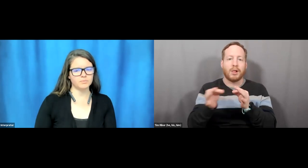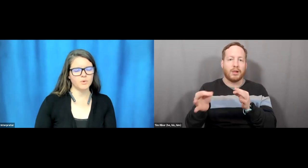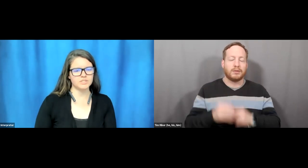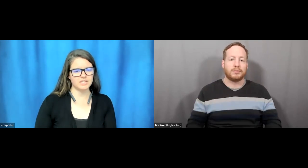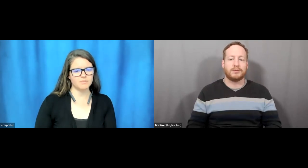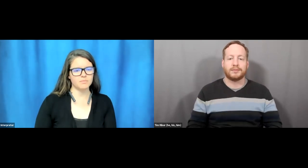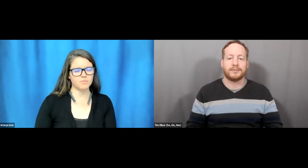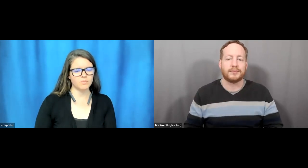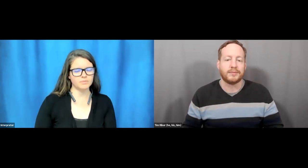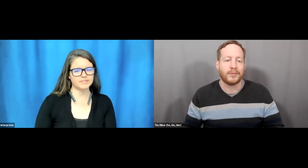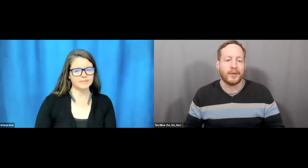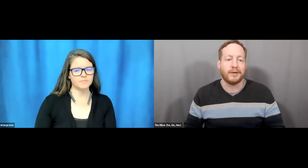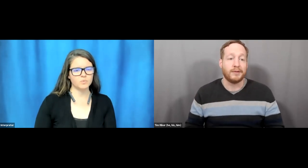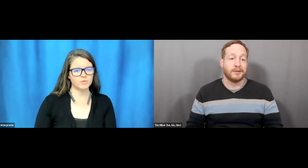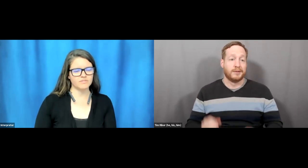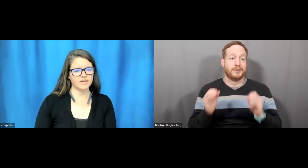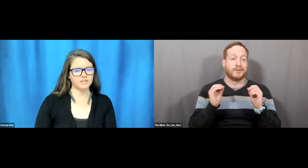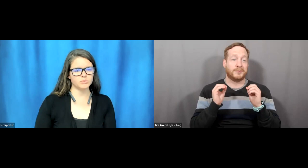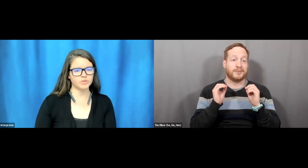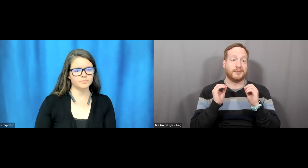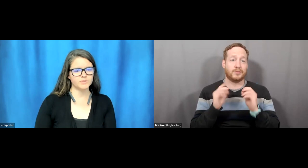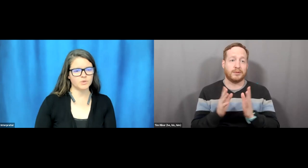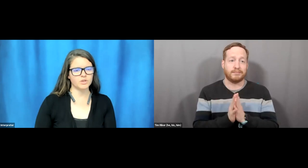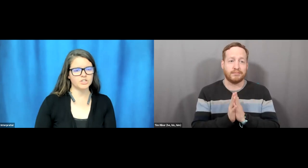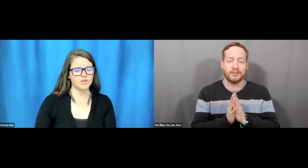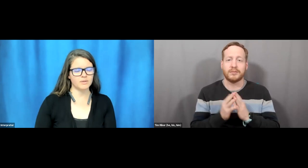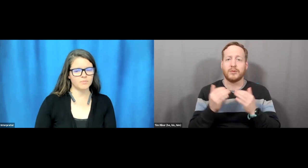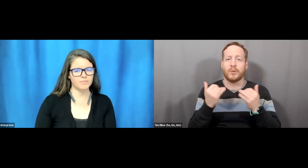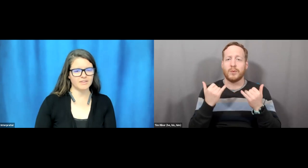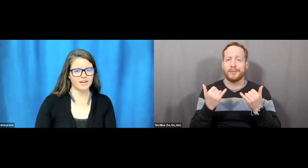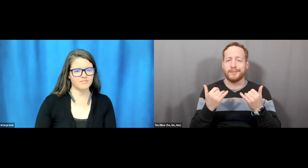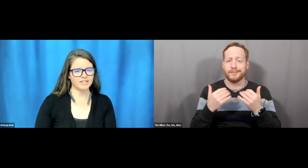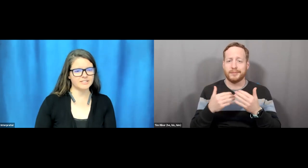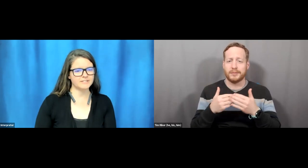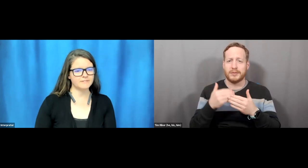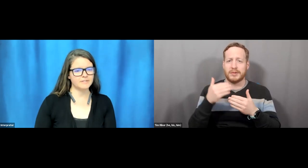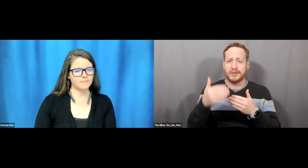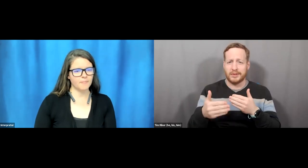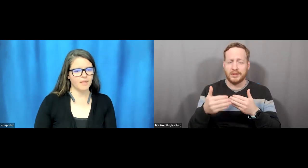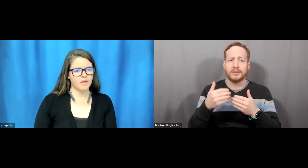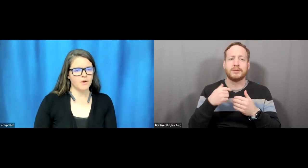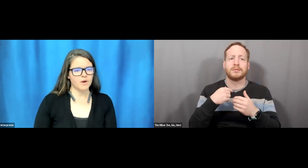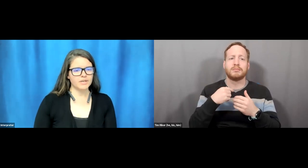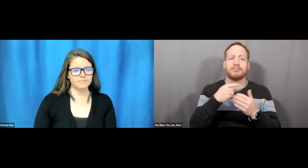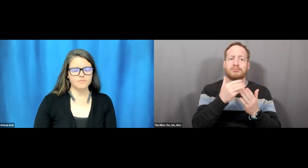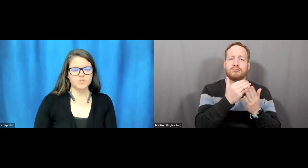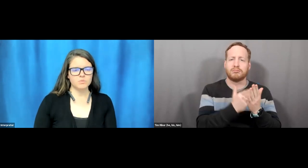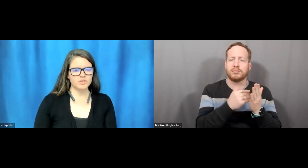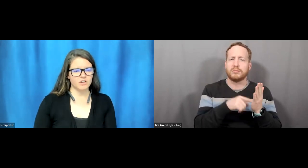post them more publicly with a final approval. So we're gonna try to make that fast. Okay, so moving on